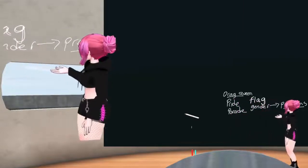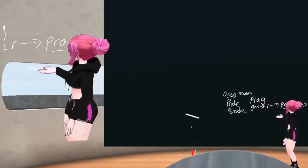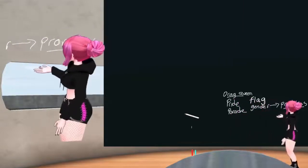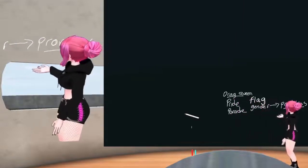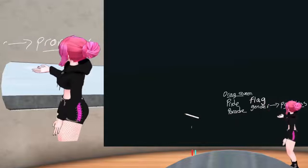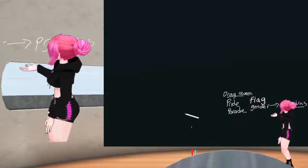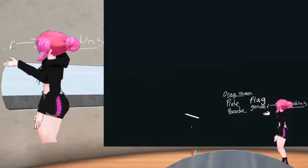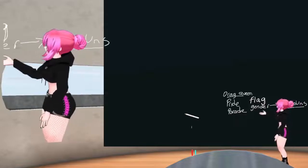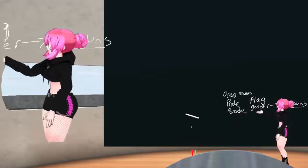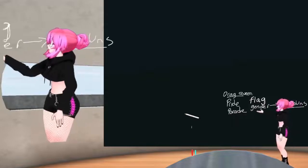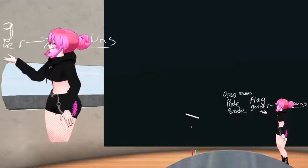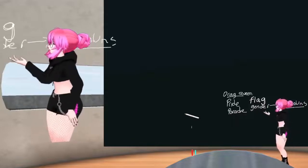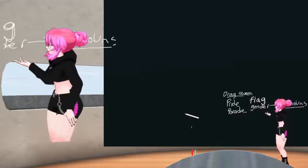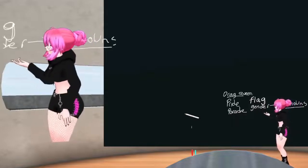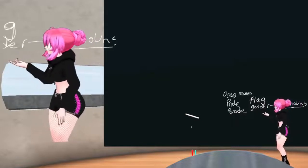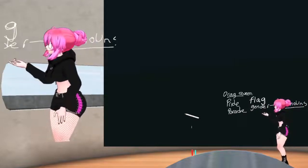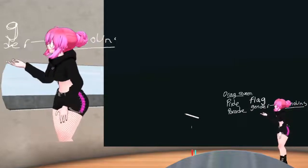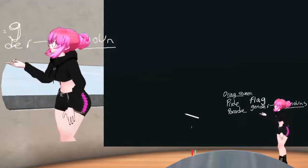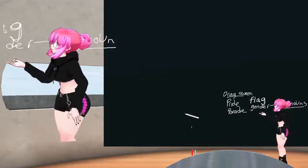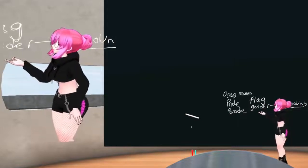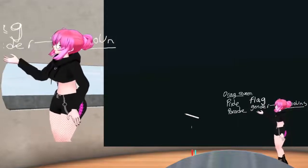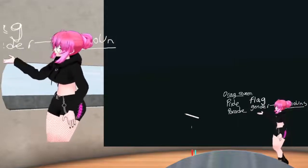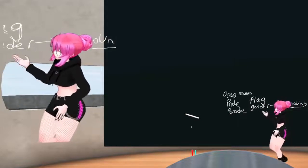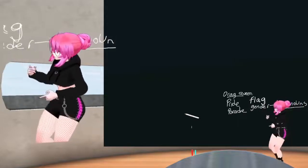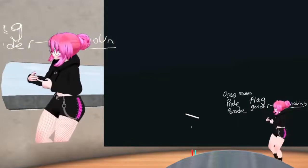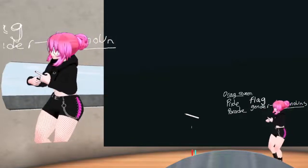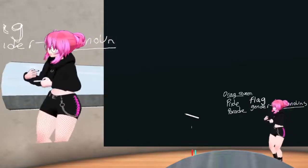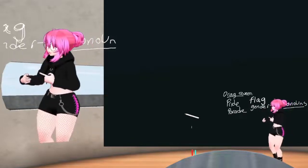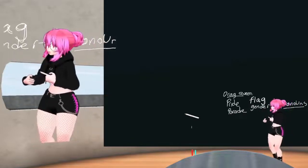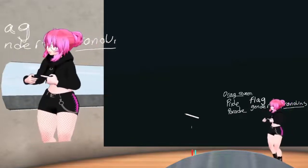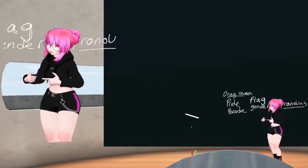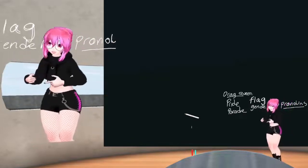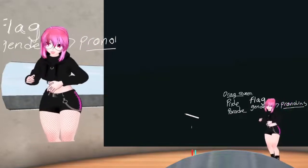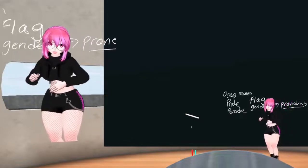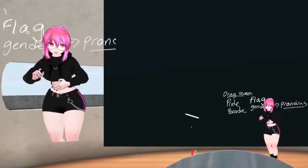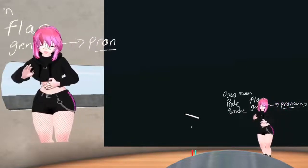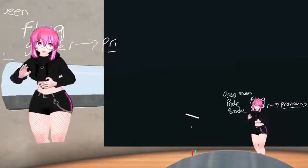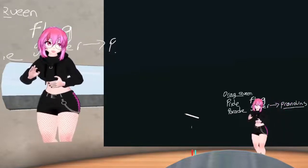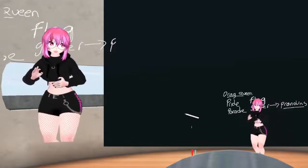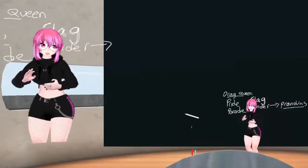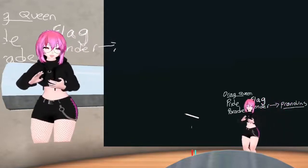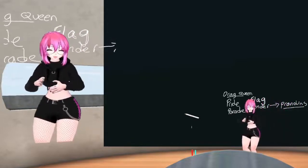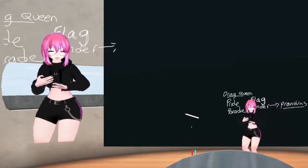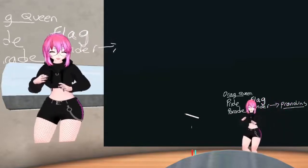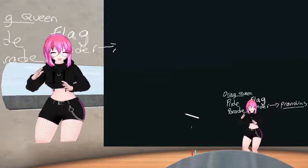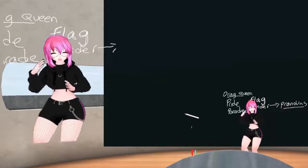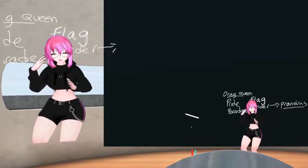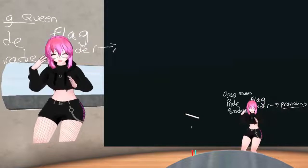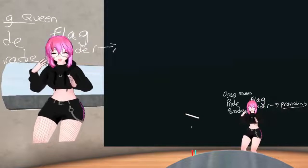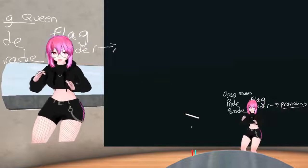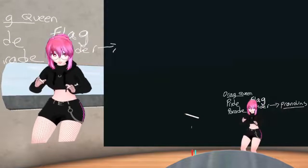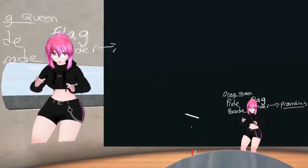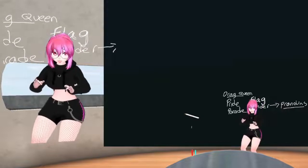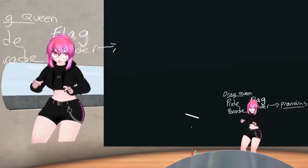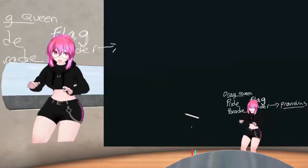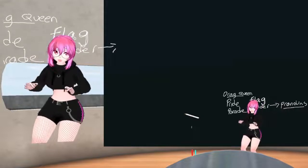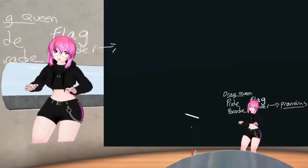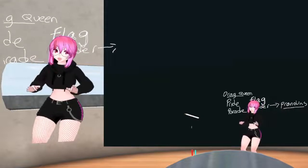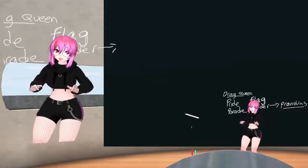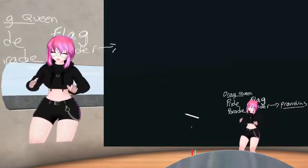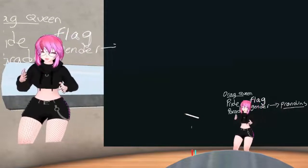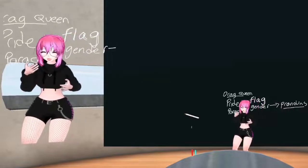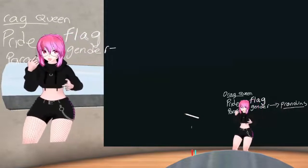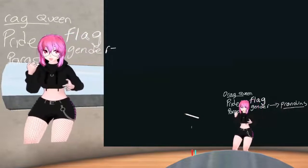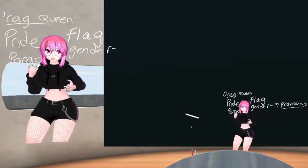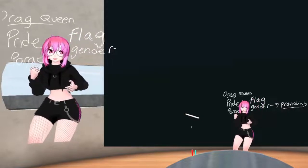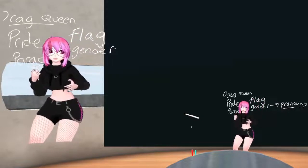then gender. So gender. This is a sign that I think the community is still kind of deciding